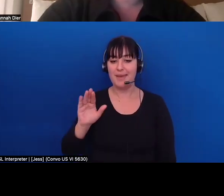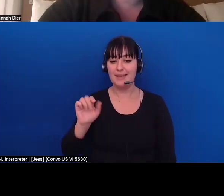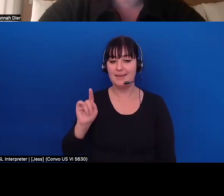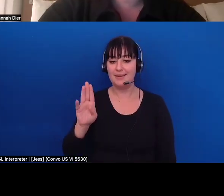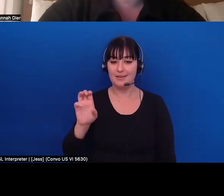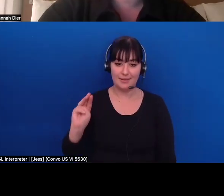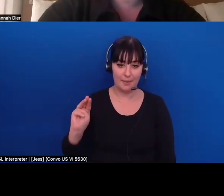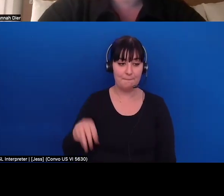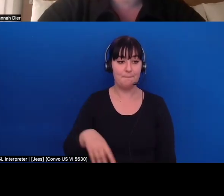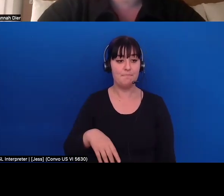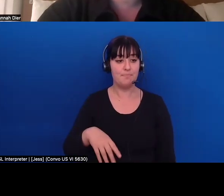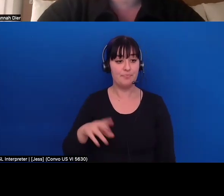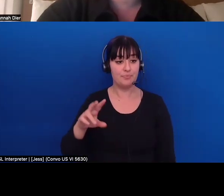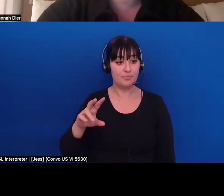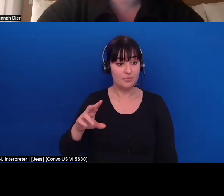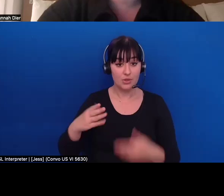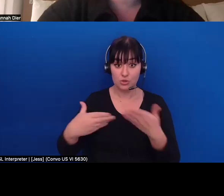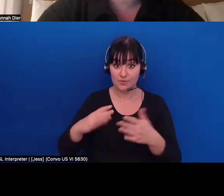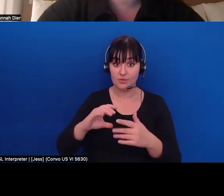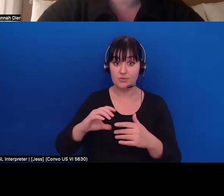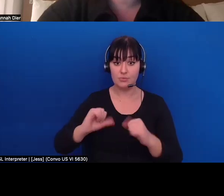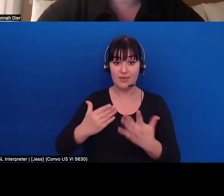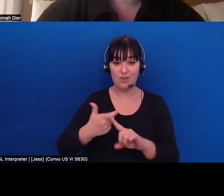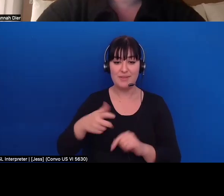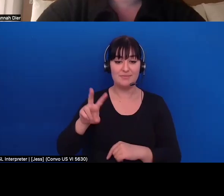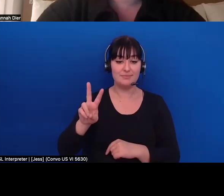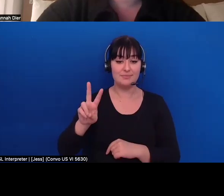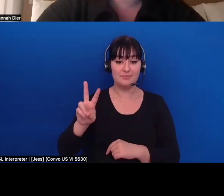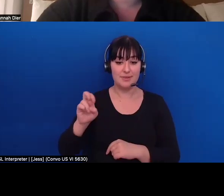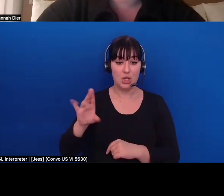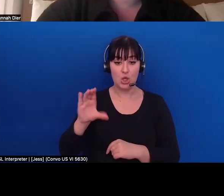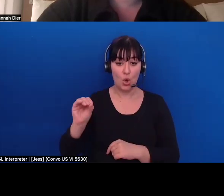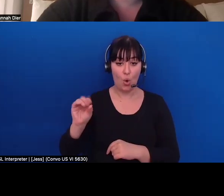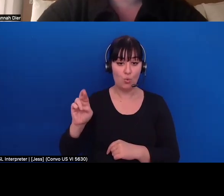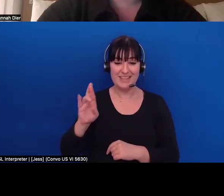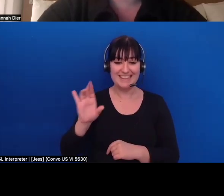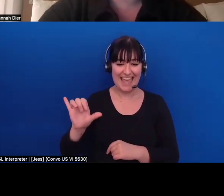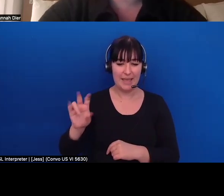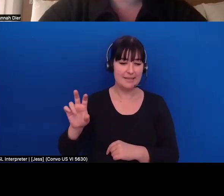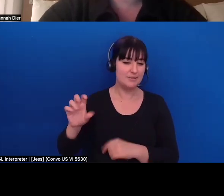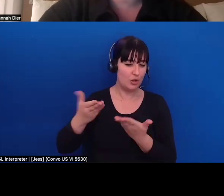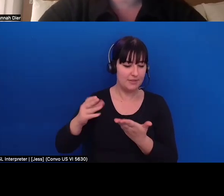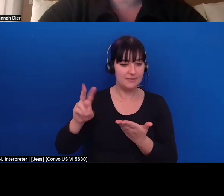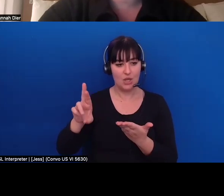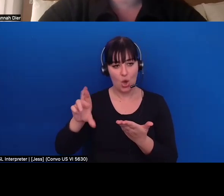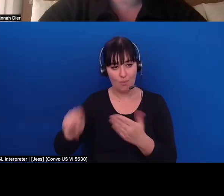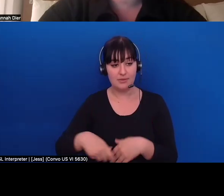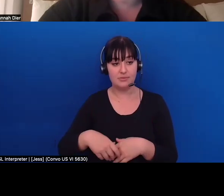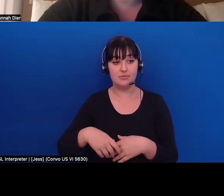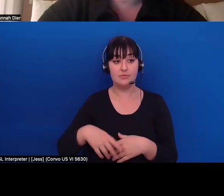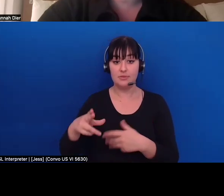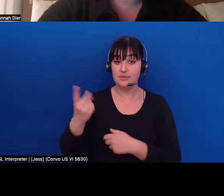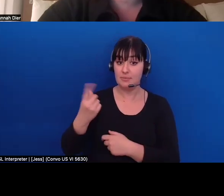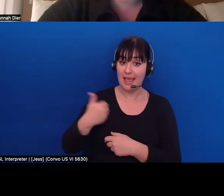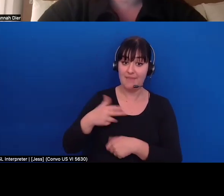Second, services provided as part of a video relay service. Third, an individual who holds a nationally or